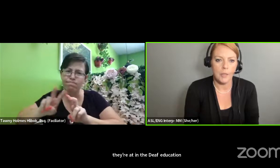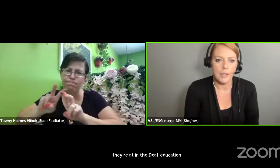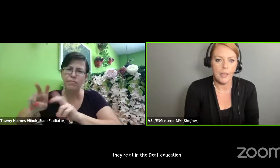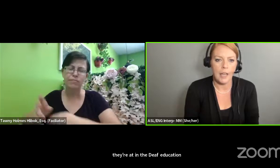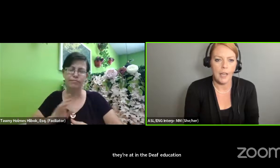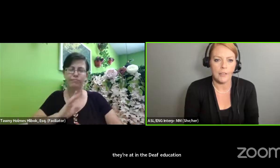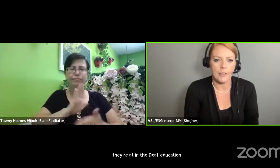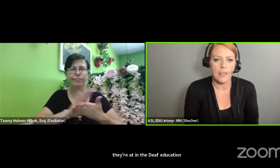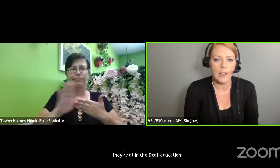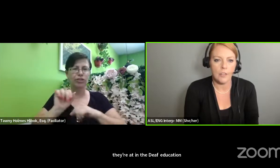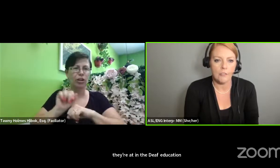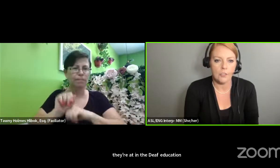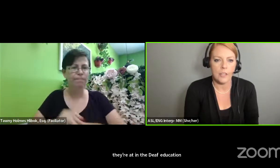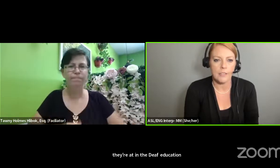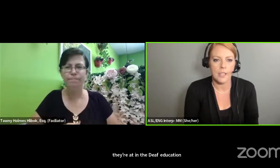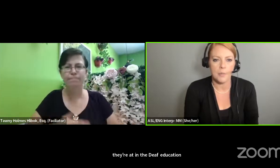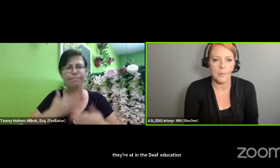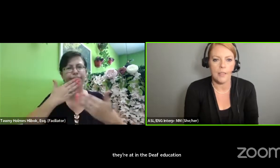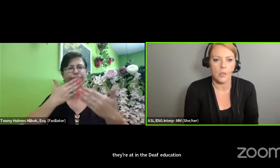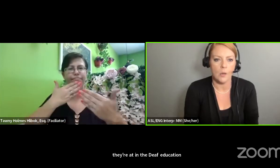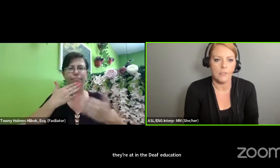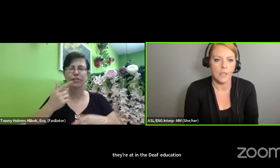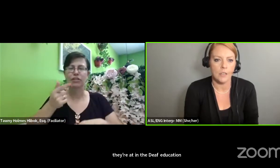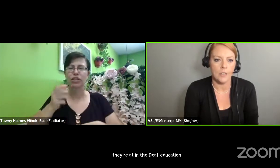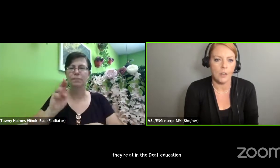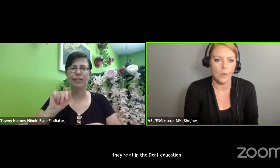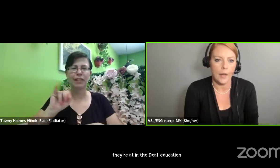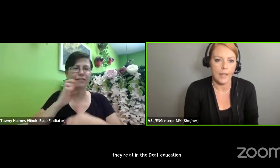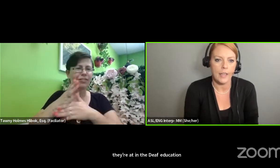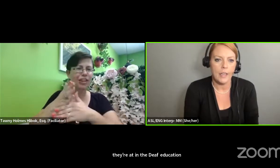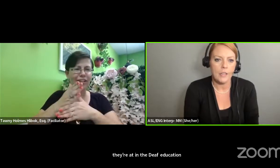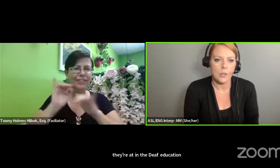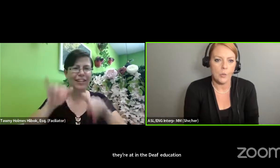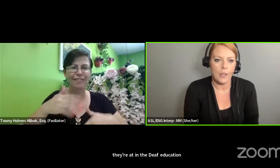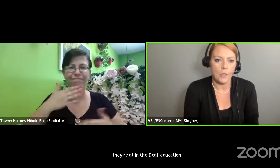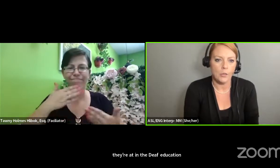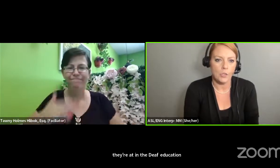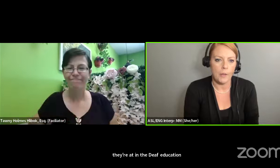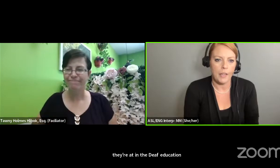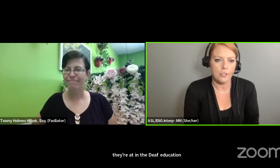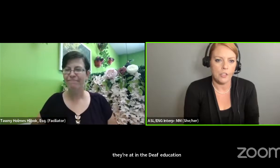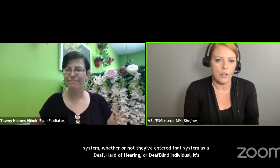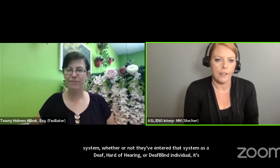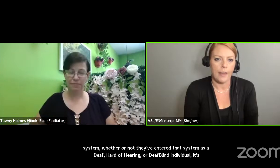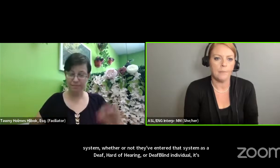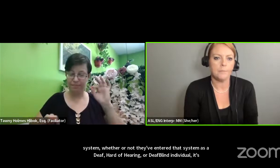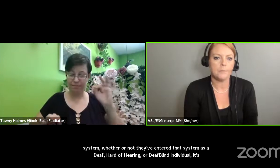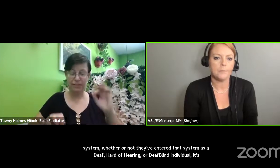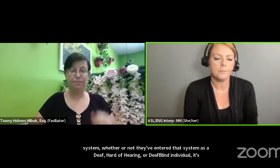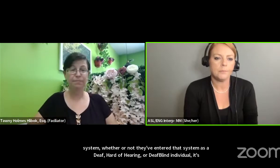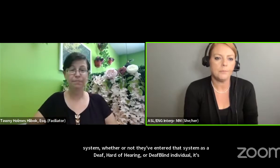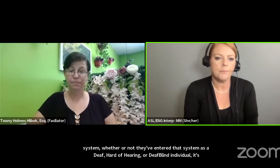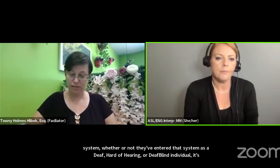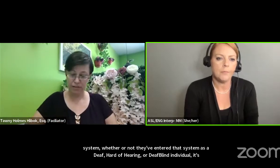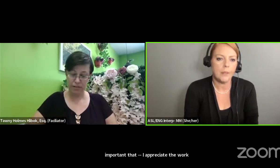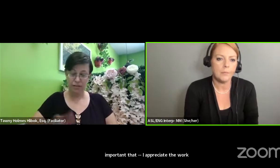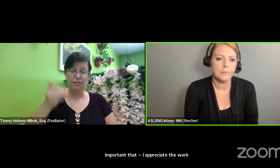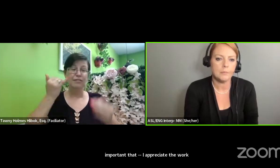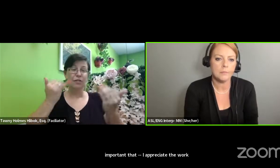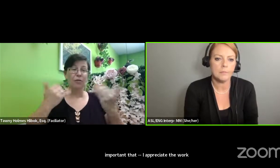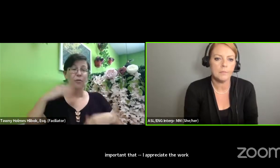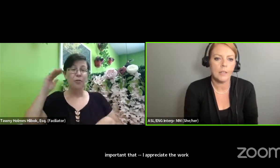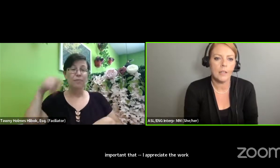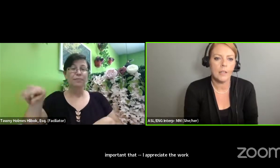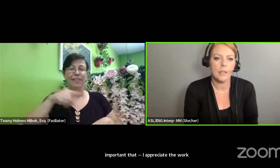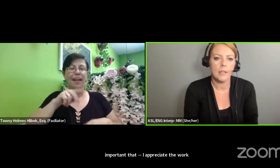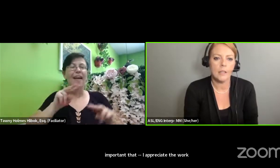your committee and the careful assessment that you have done along the way. So thank you, Jermaine, for sharing that.